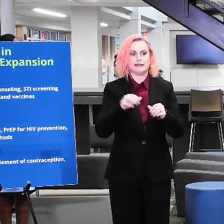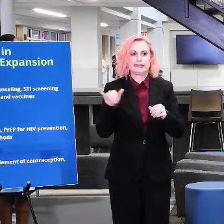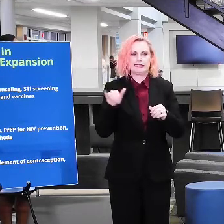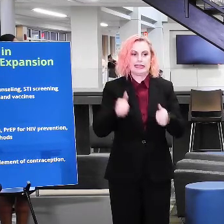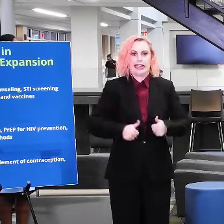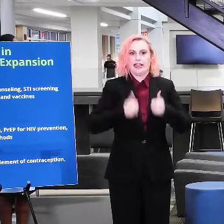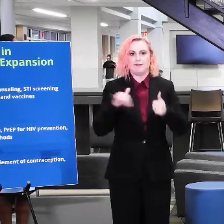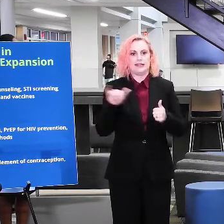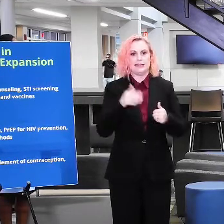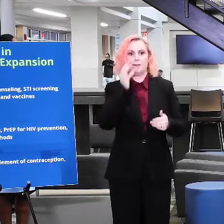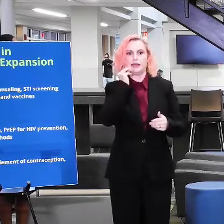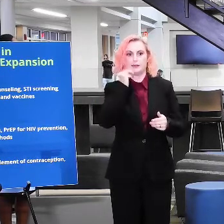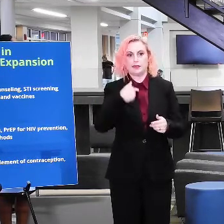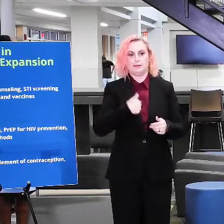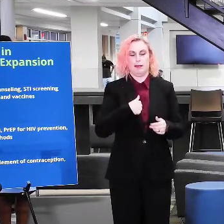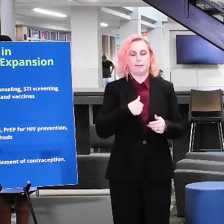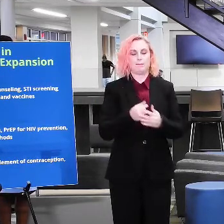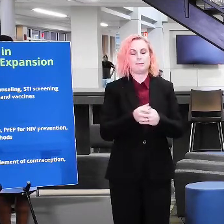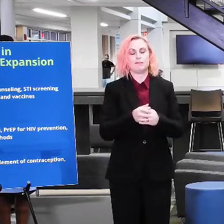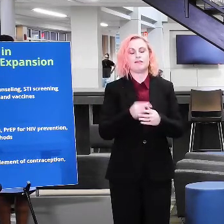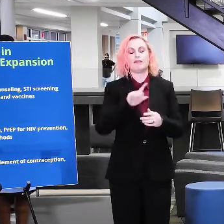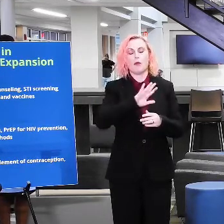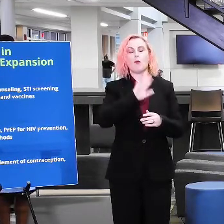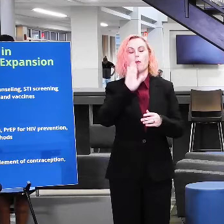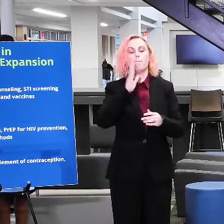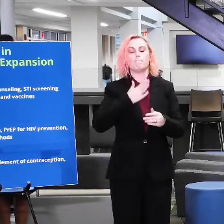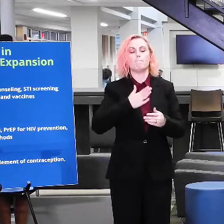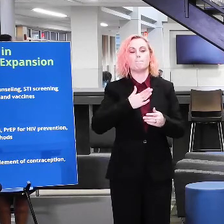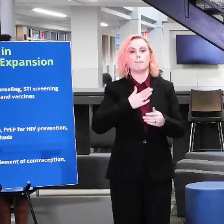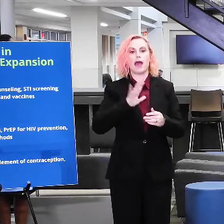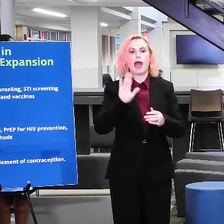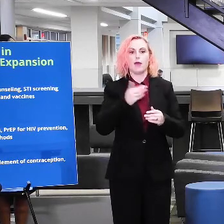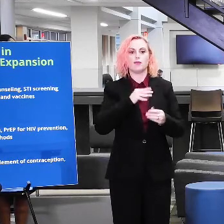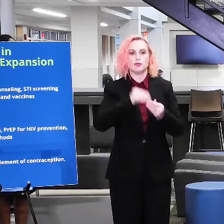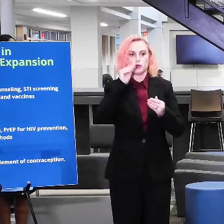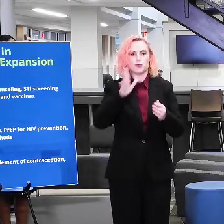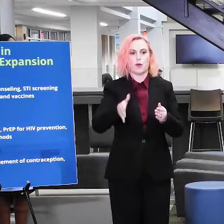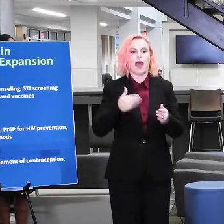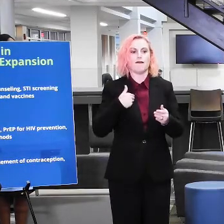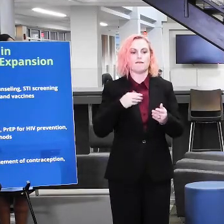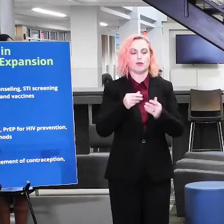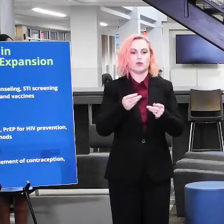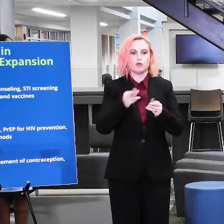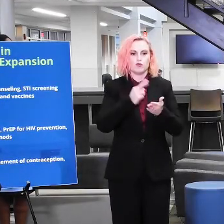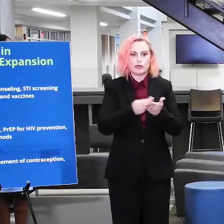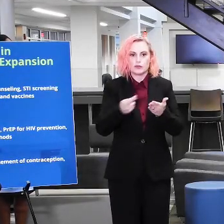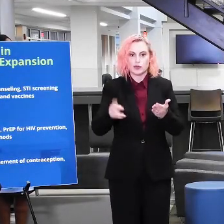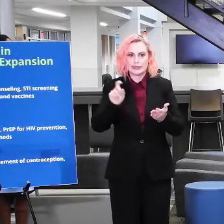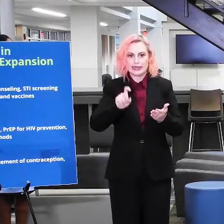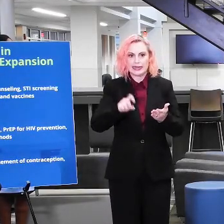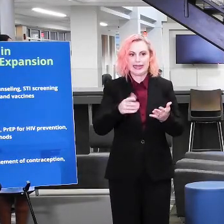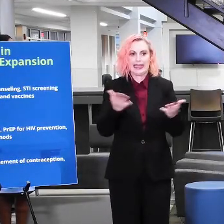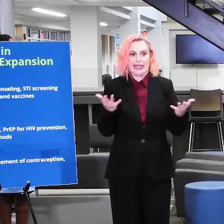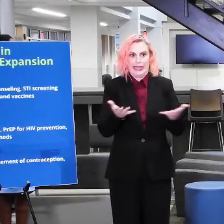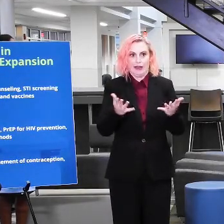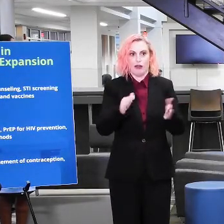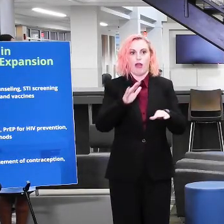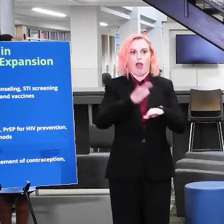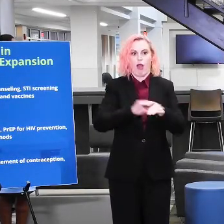college. They will have the resources they need for their total health and wellness right here on